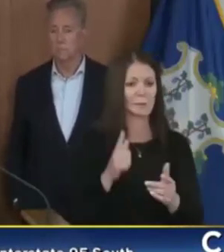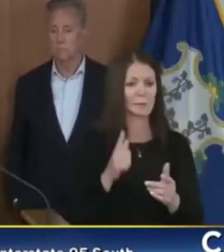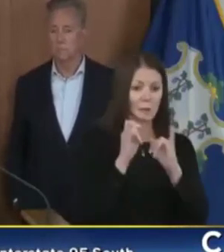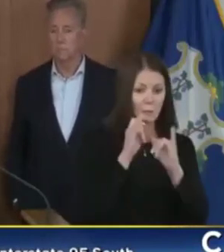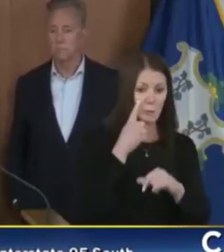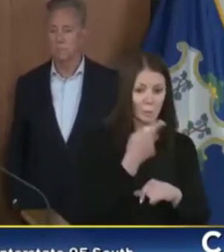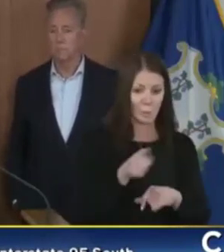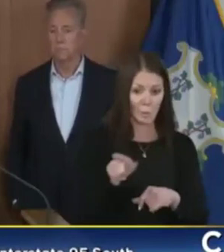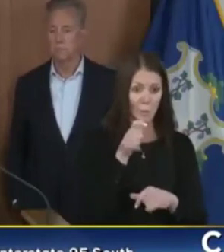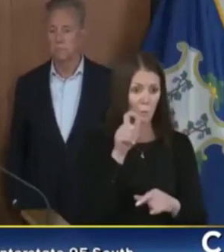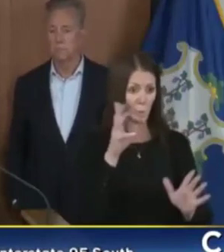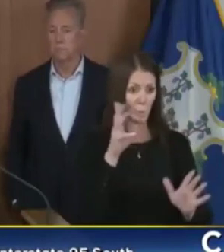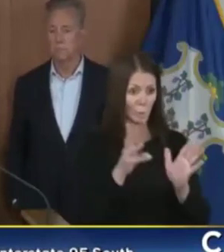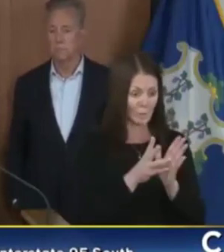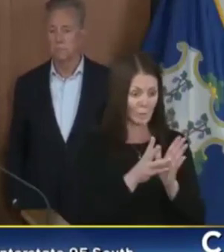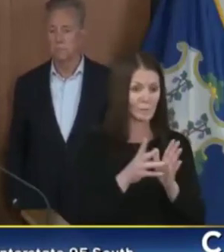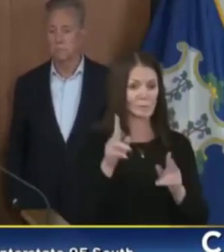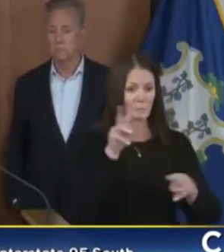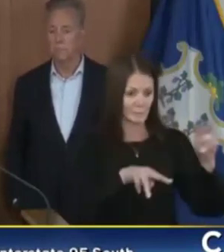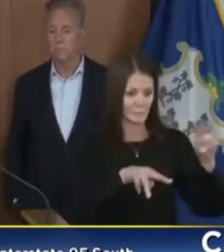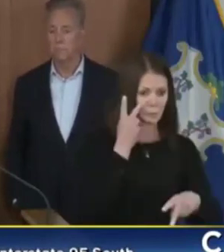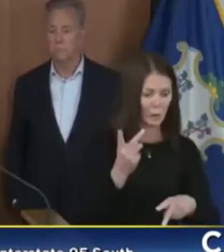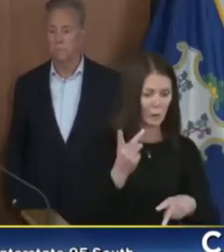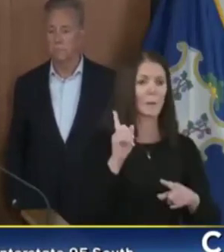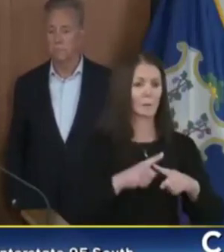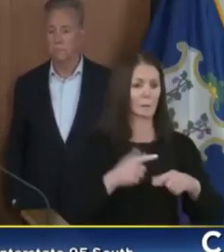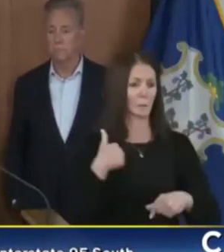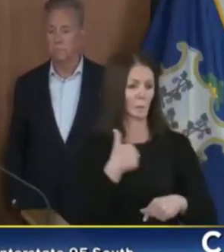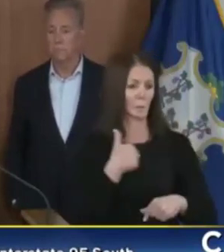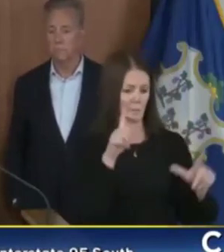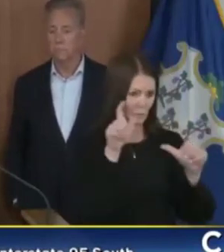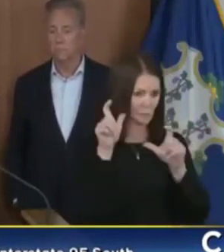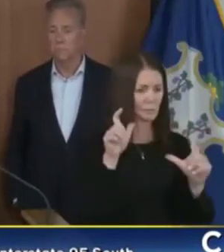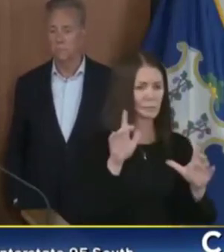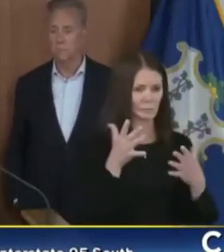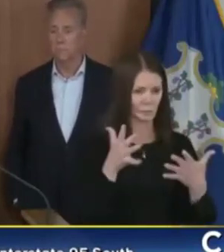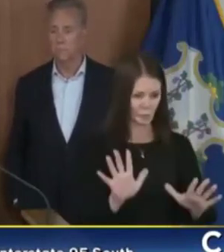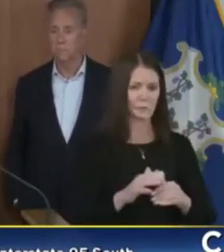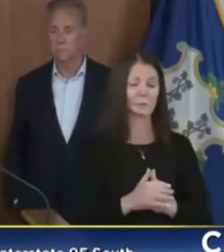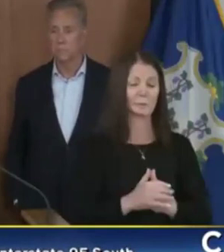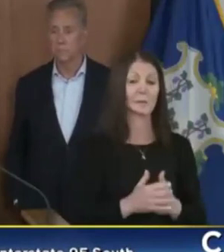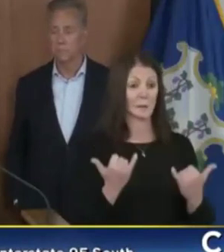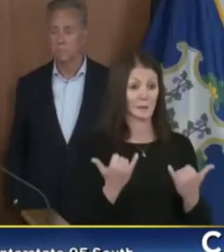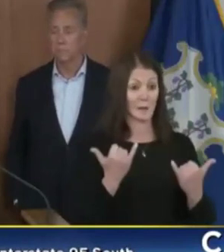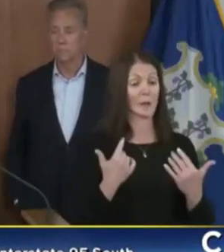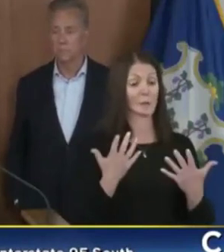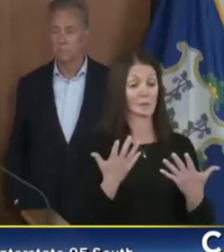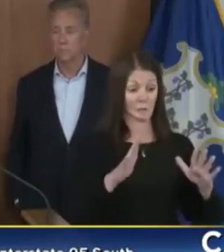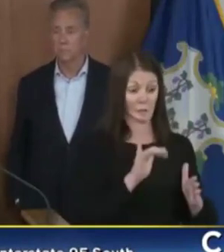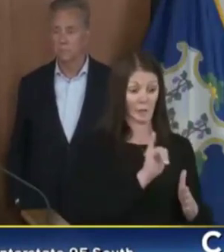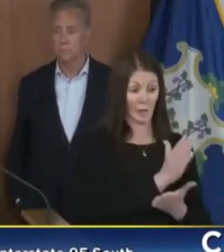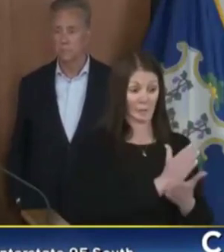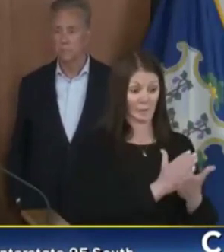witnesses and observations, as well as taking photographs. We're currently transitioned to a